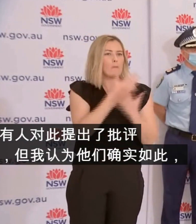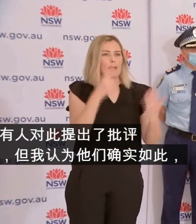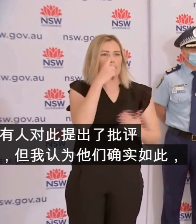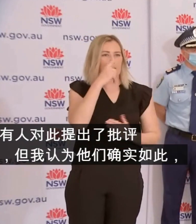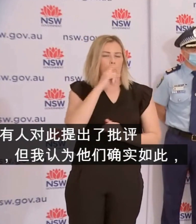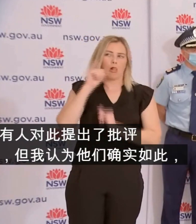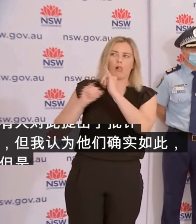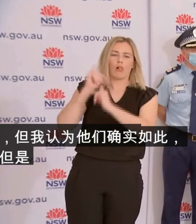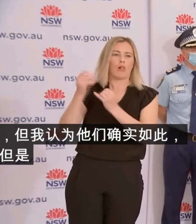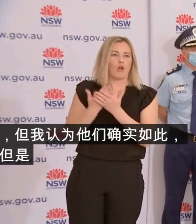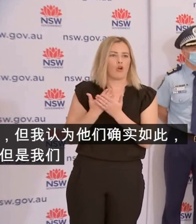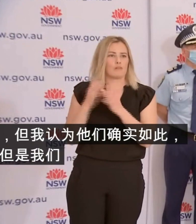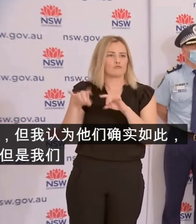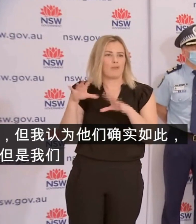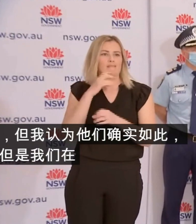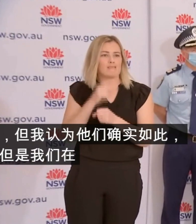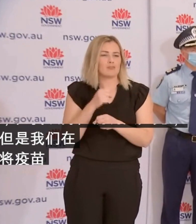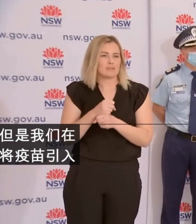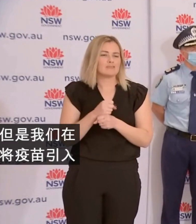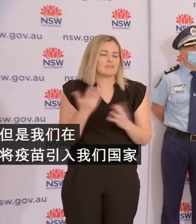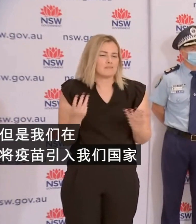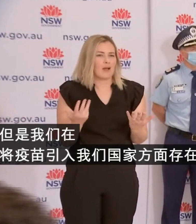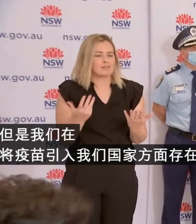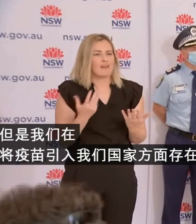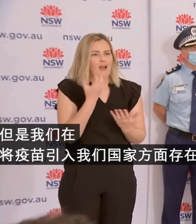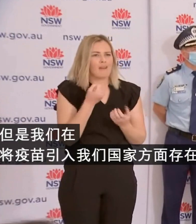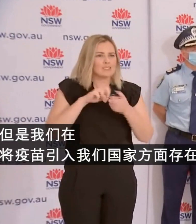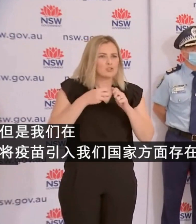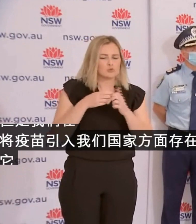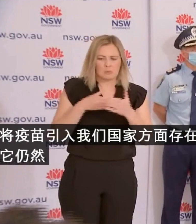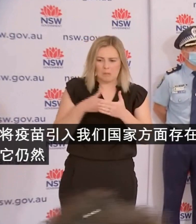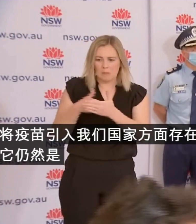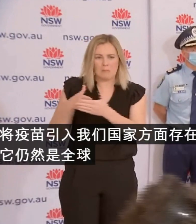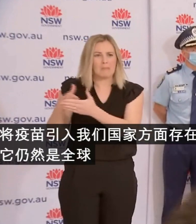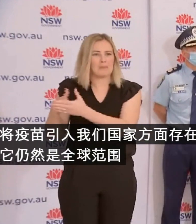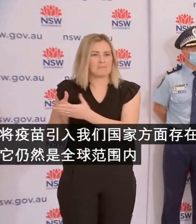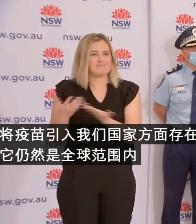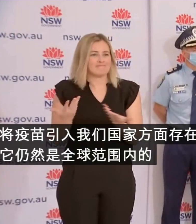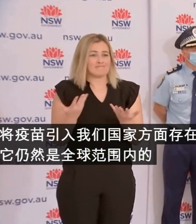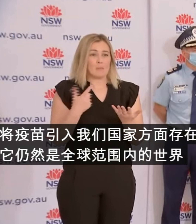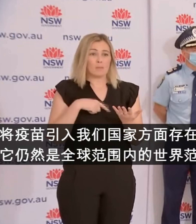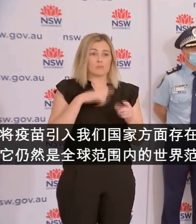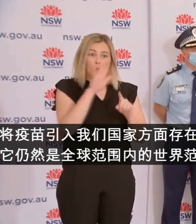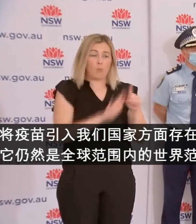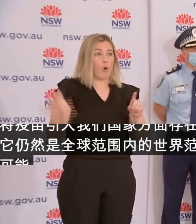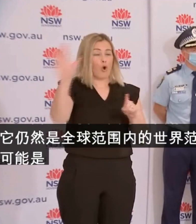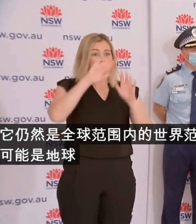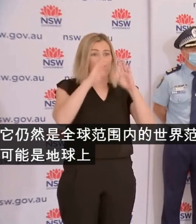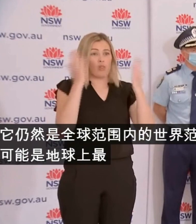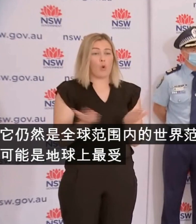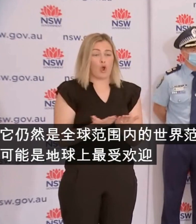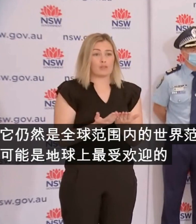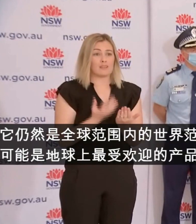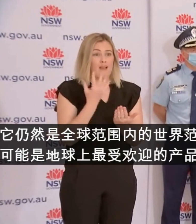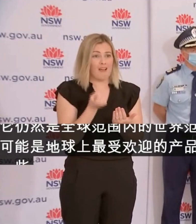I think they did. But we have practical problems of getting vaccine into our country because it's still worldwide, probably the most